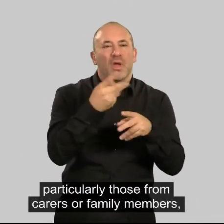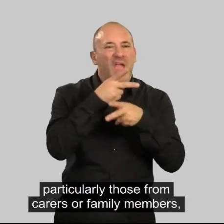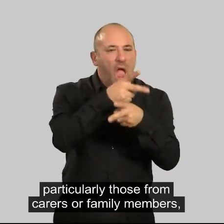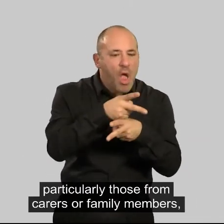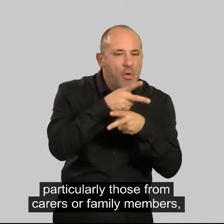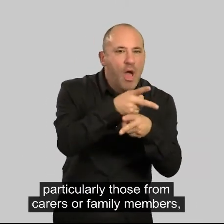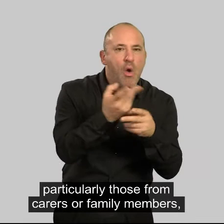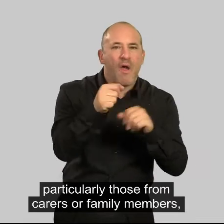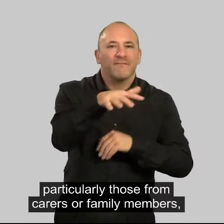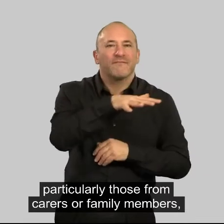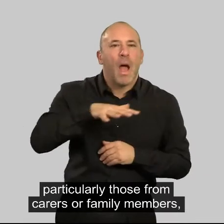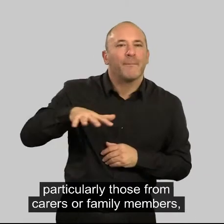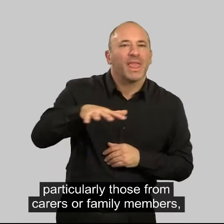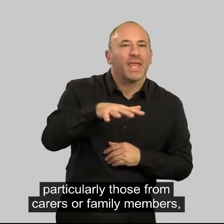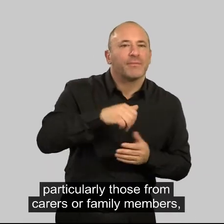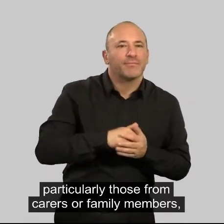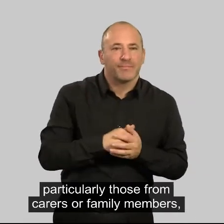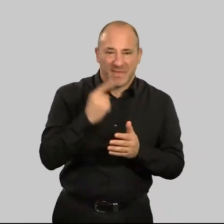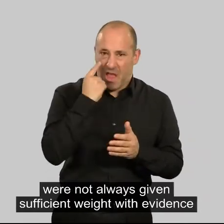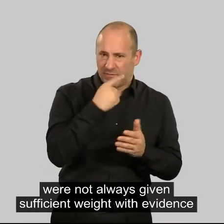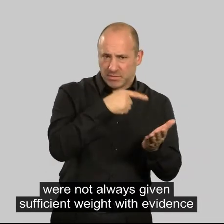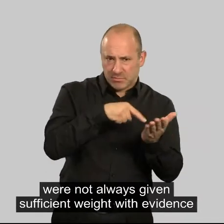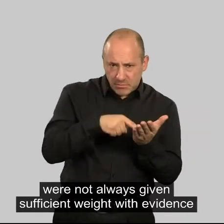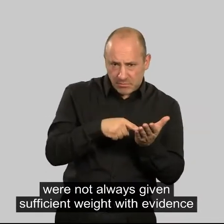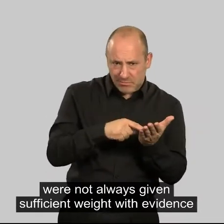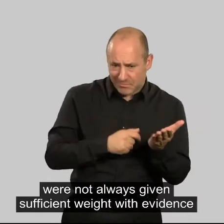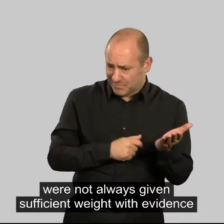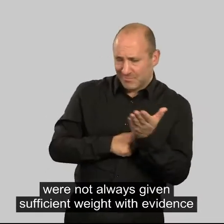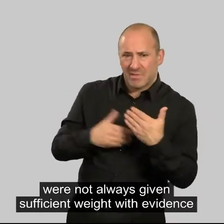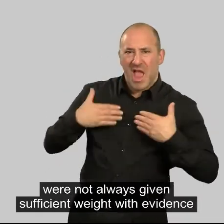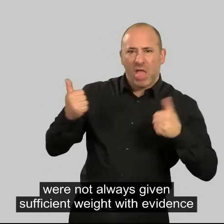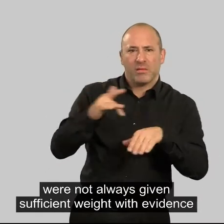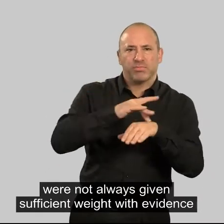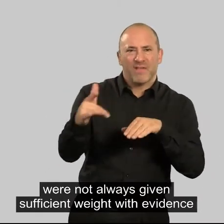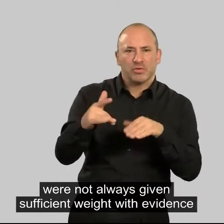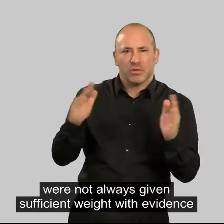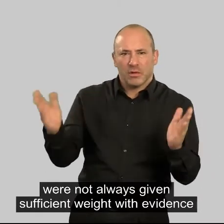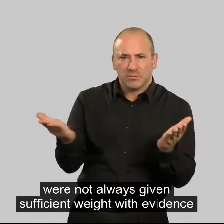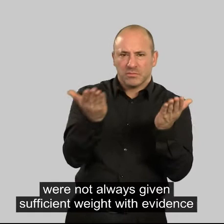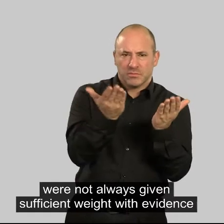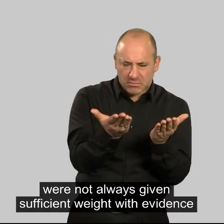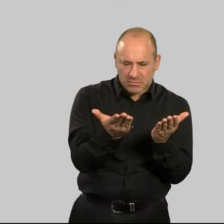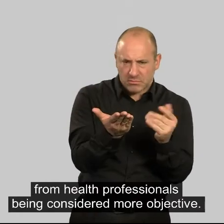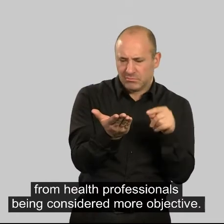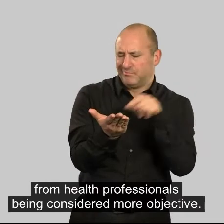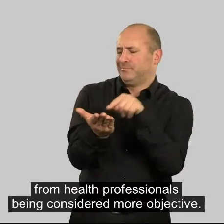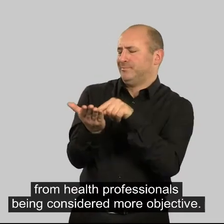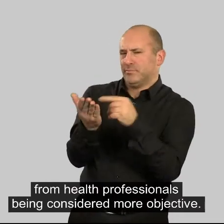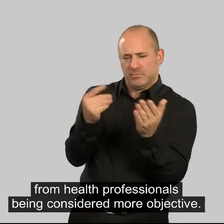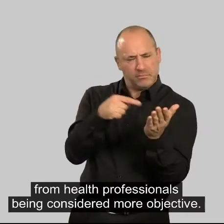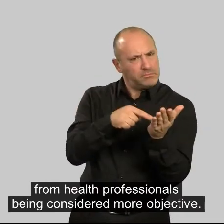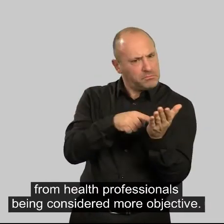members, were not always given sufficient weight, with evidence from health professionals being considered